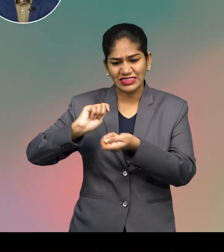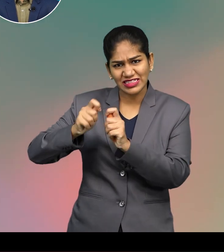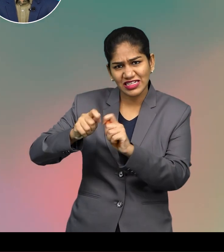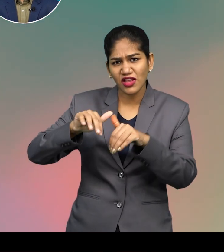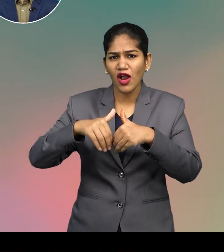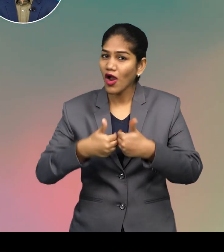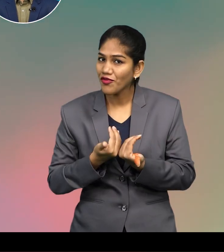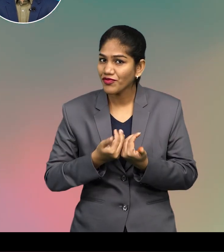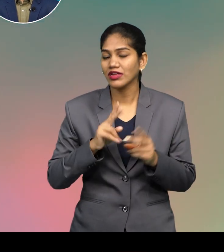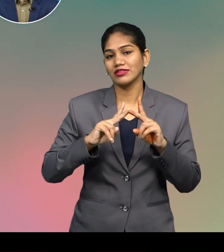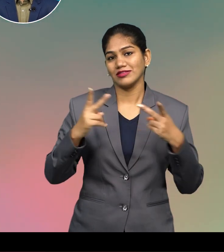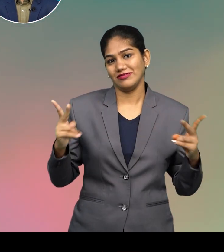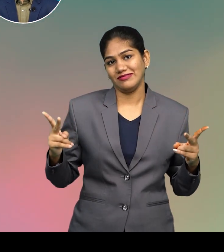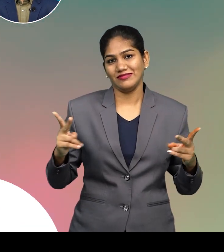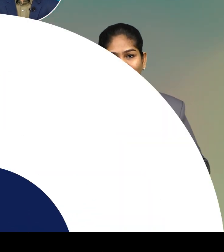etc.